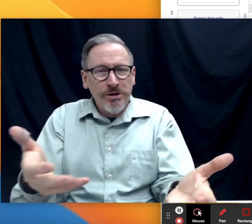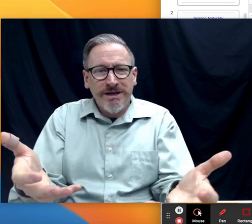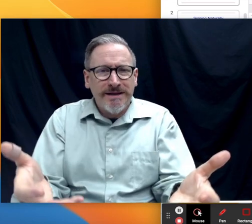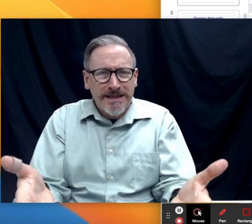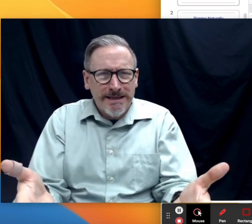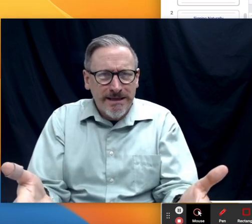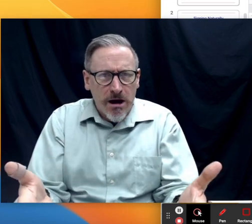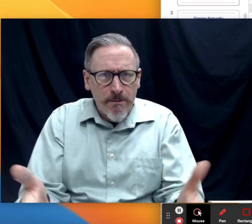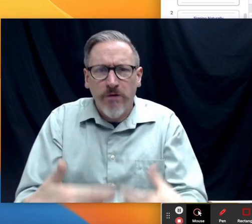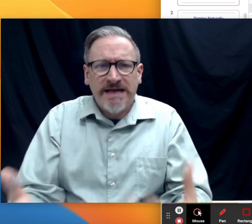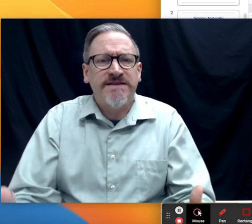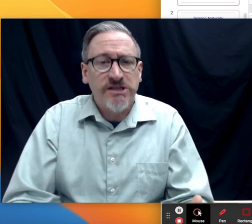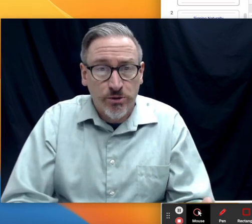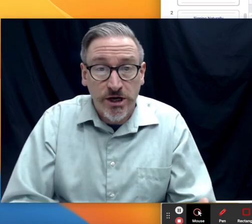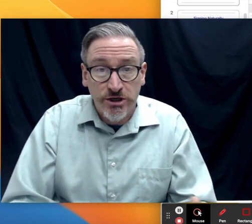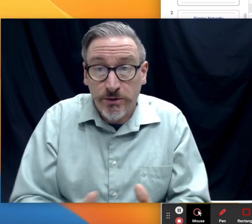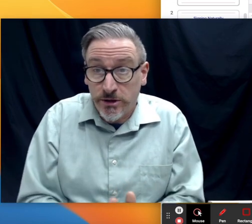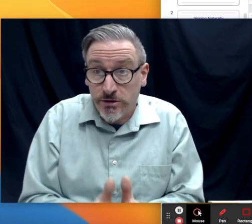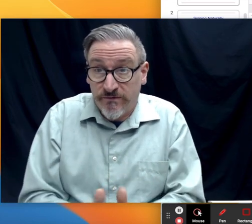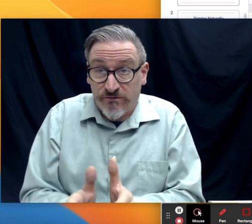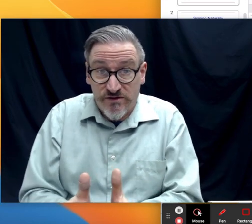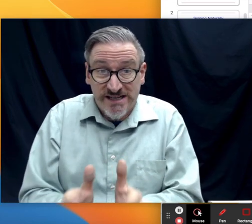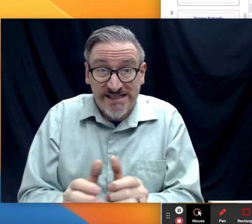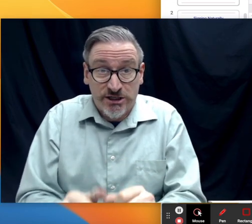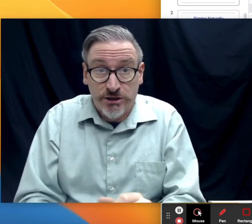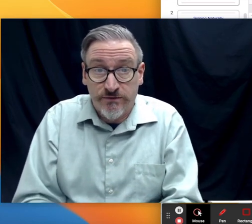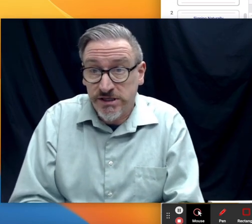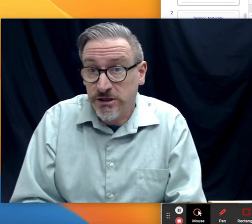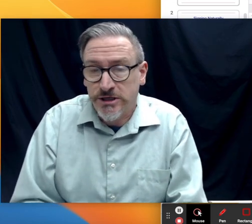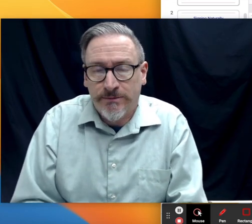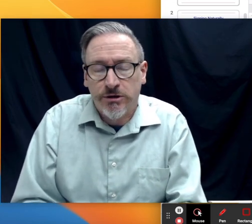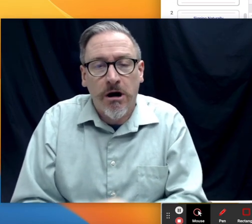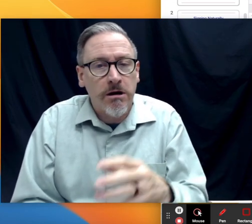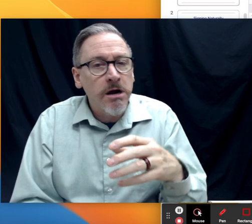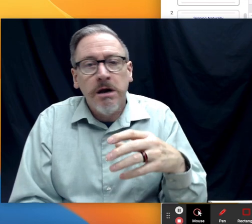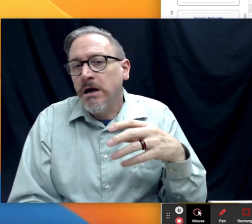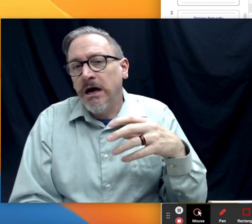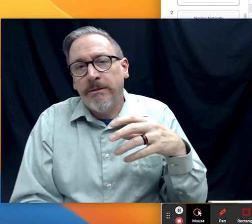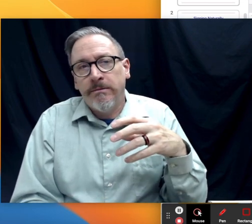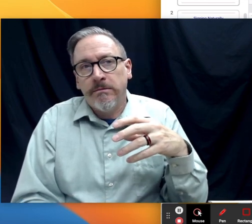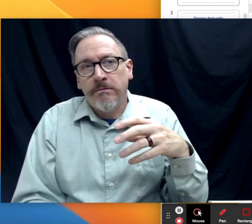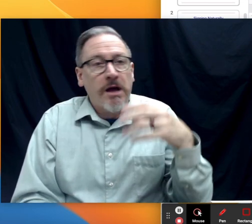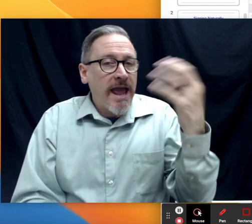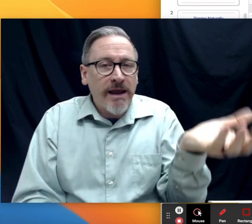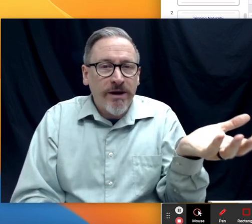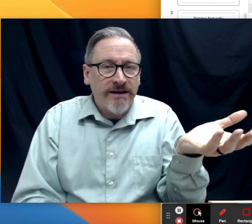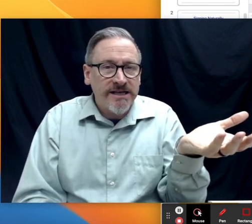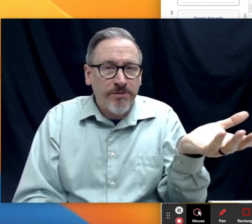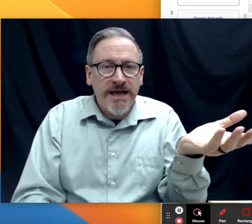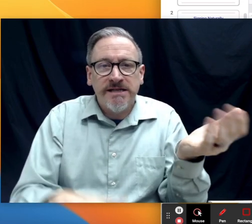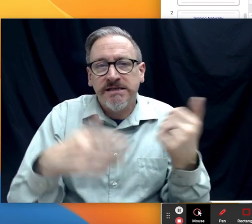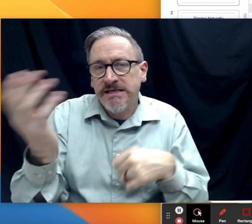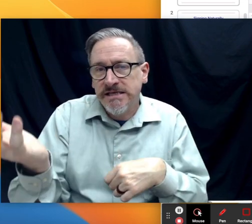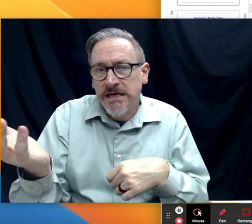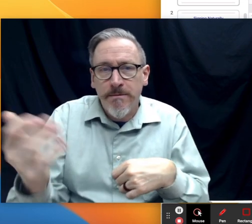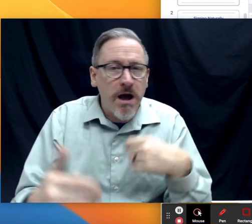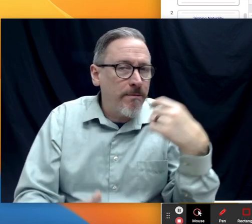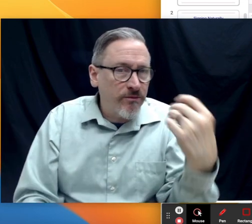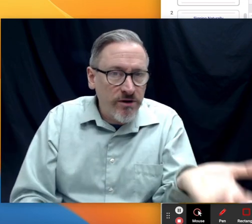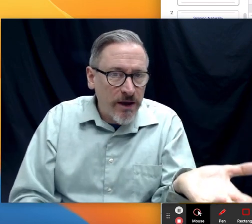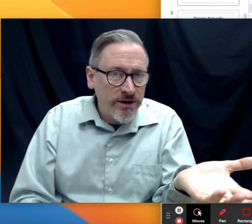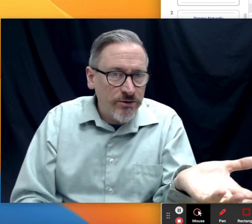So all the activities we're going to do for this section, for this little chapter, are, hey, we had these plans. This has